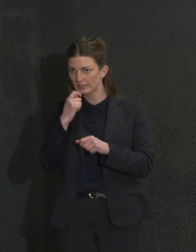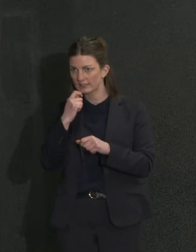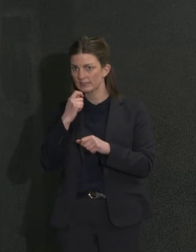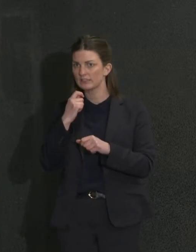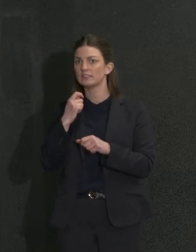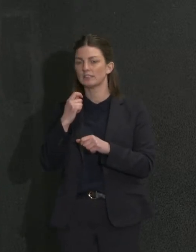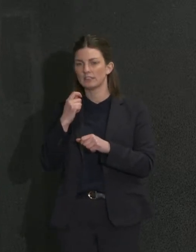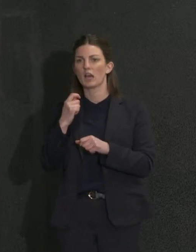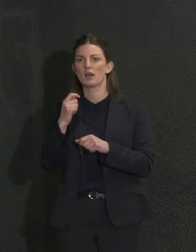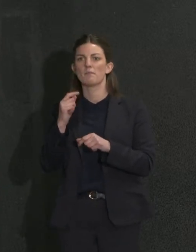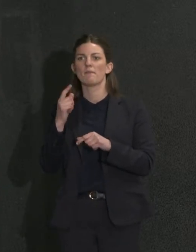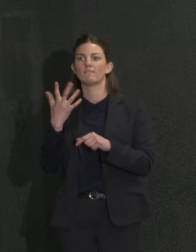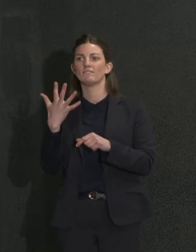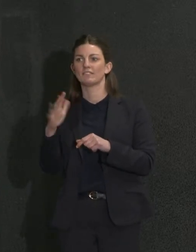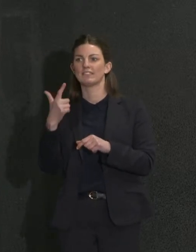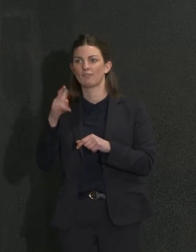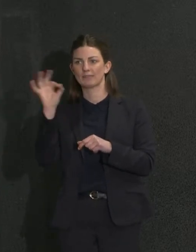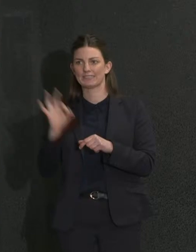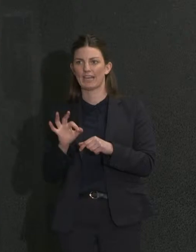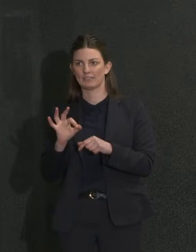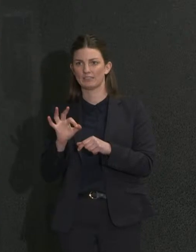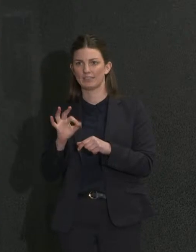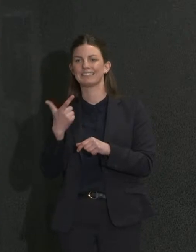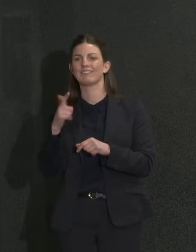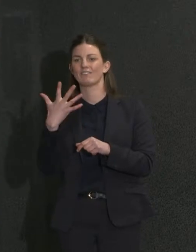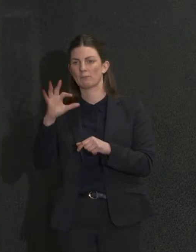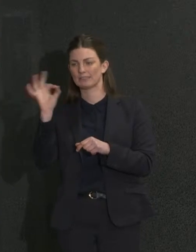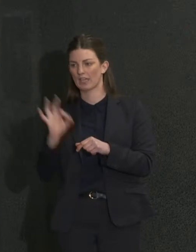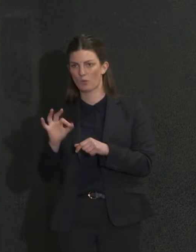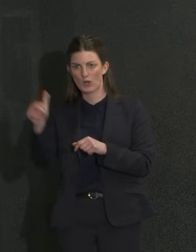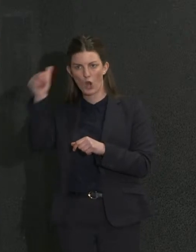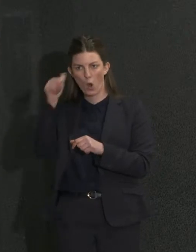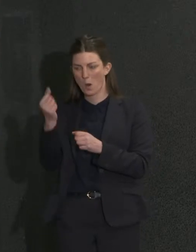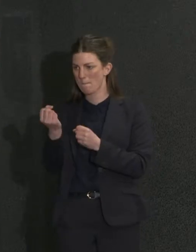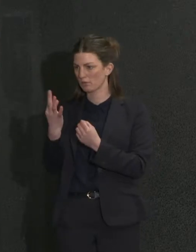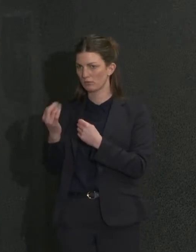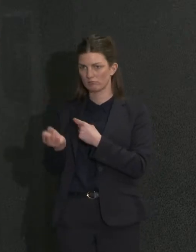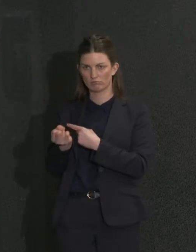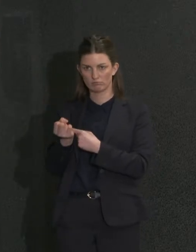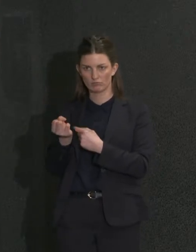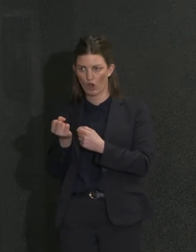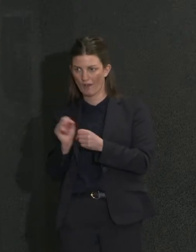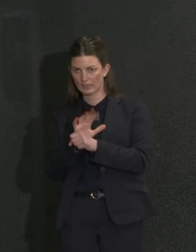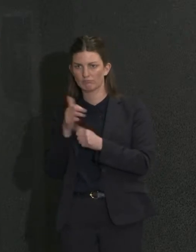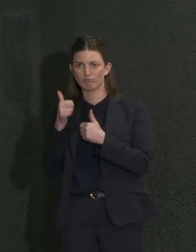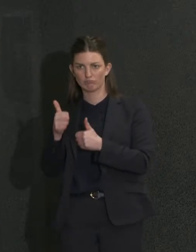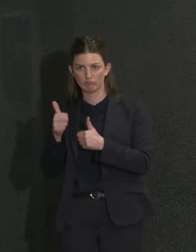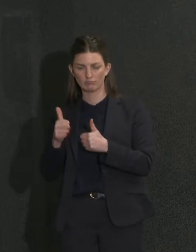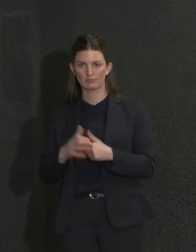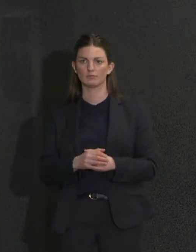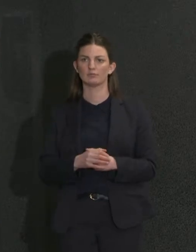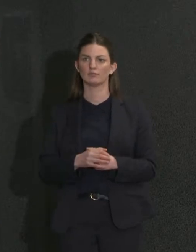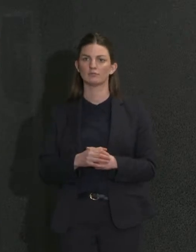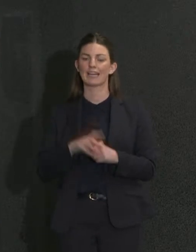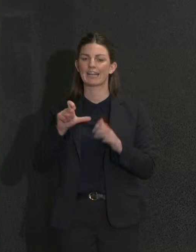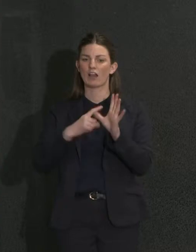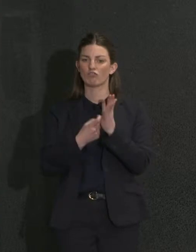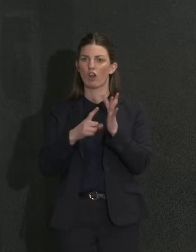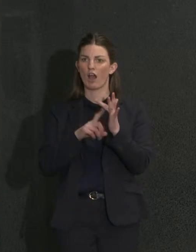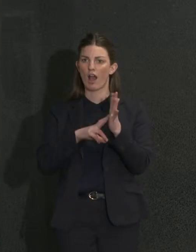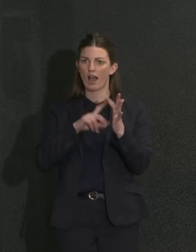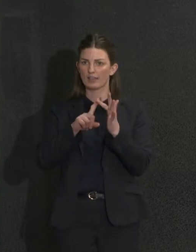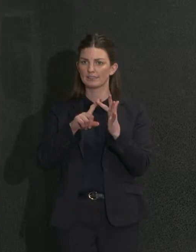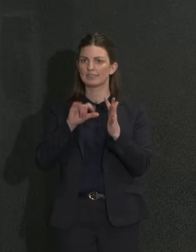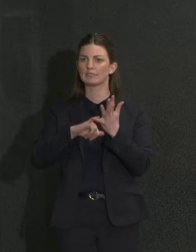to earlier. For the Spectacle Hub in Caroline Springs, again, we have 3/4